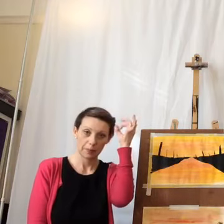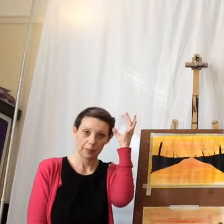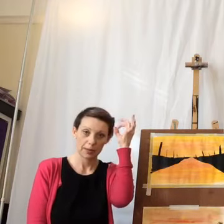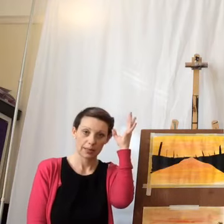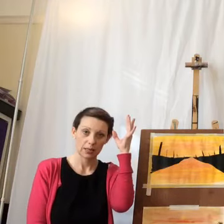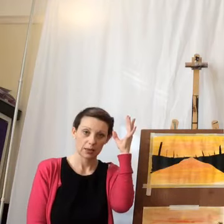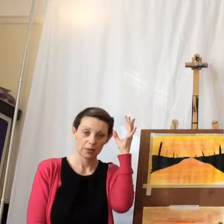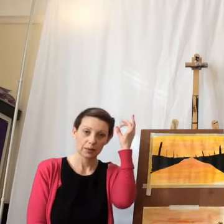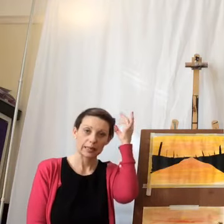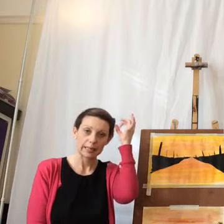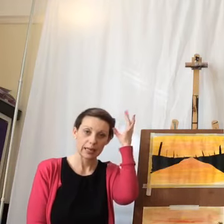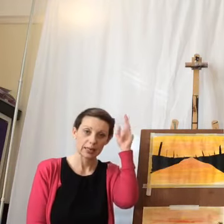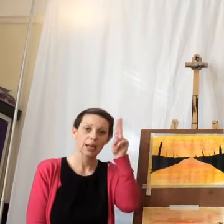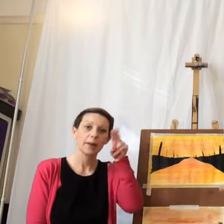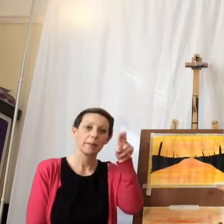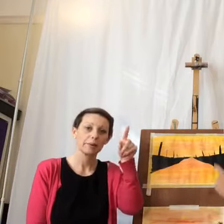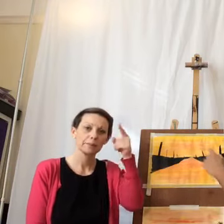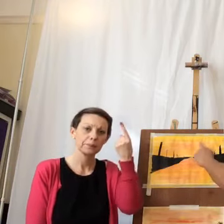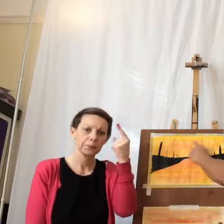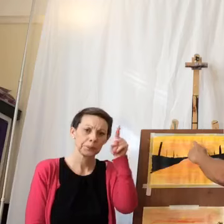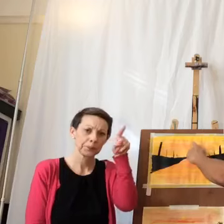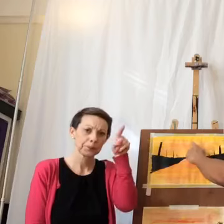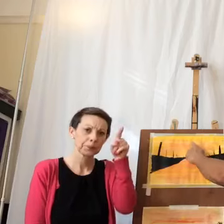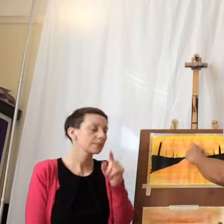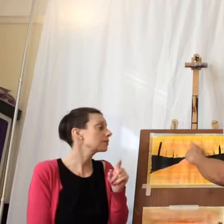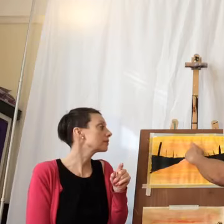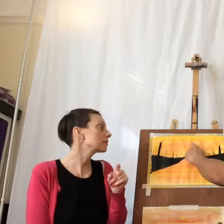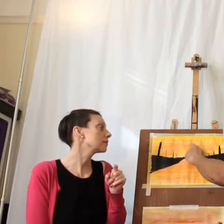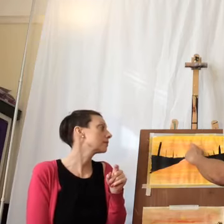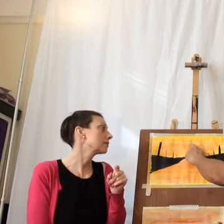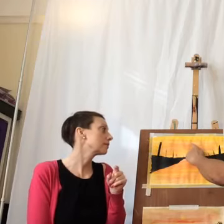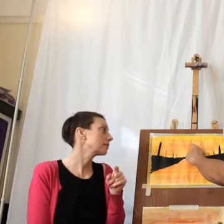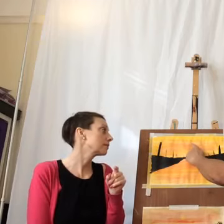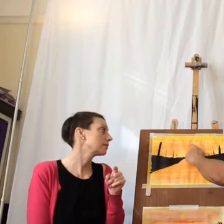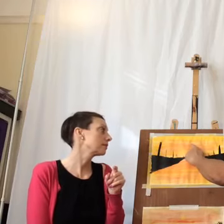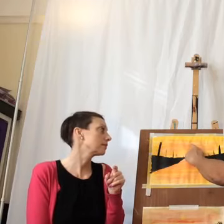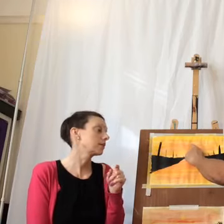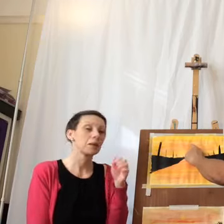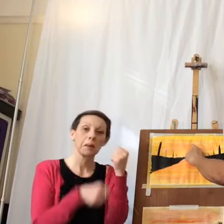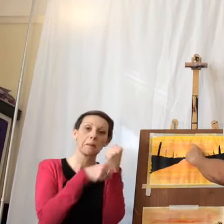Index finger, blob of nice thick yellow, and I'm going to